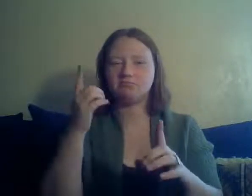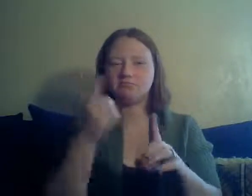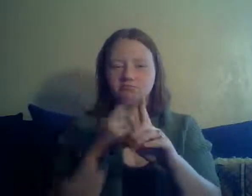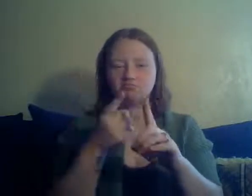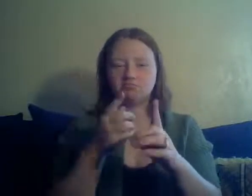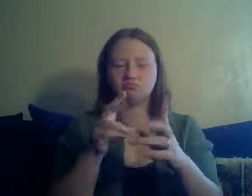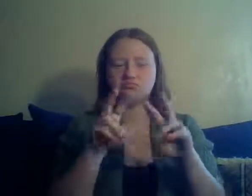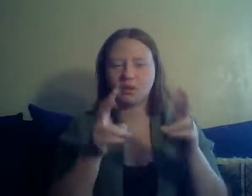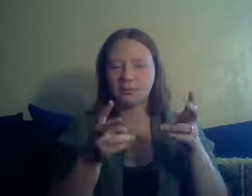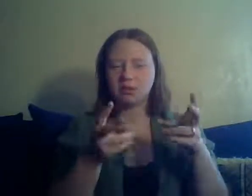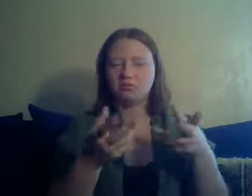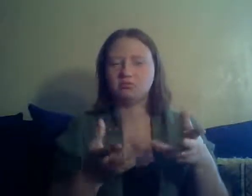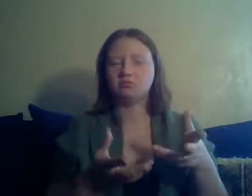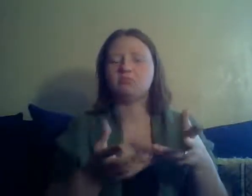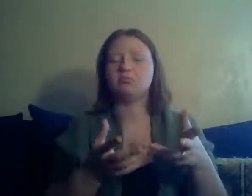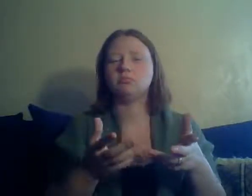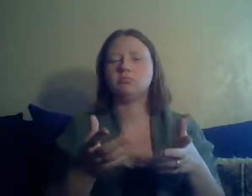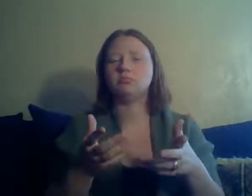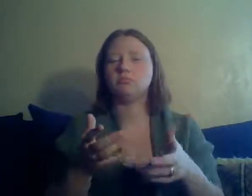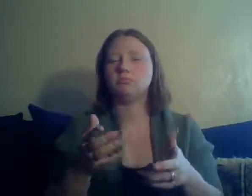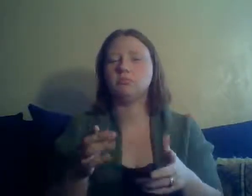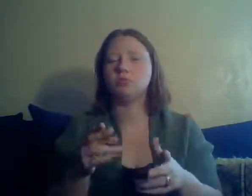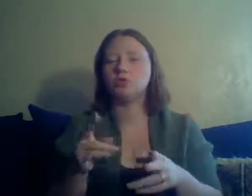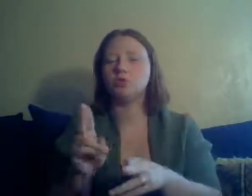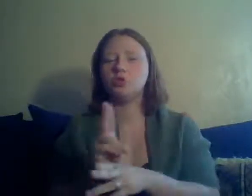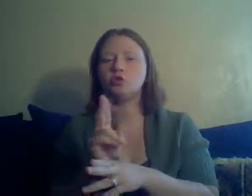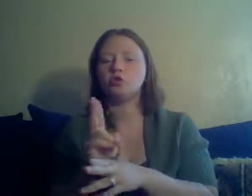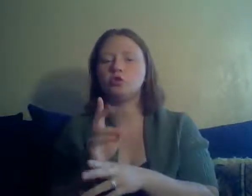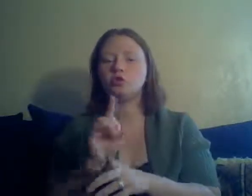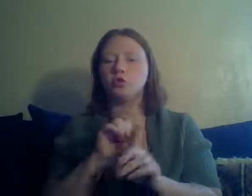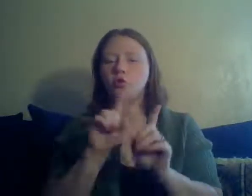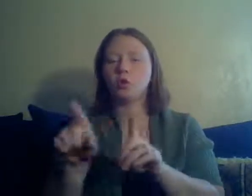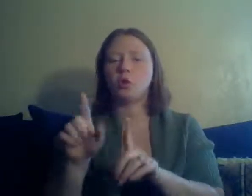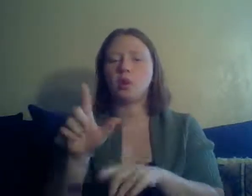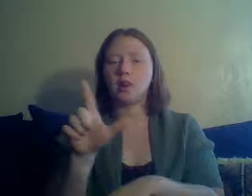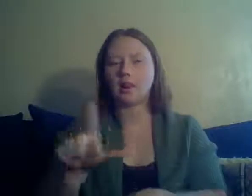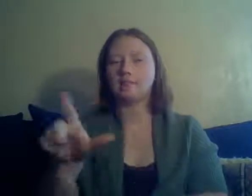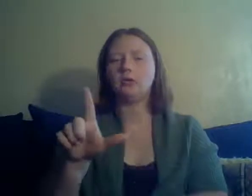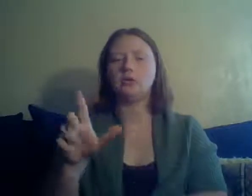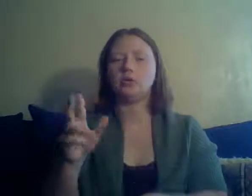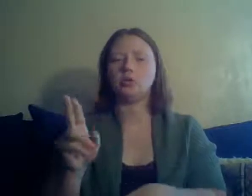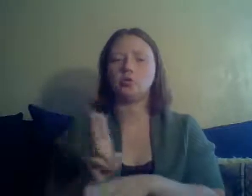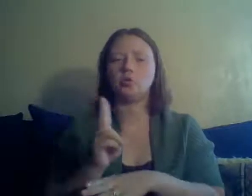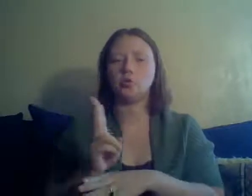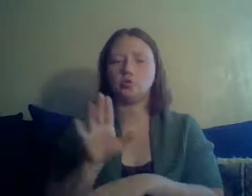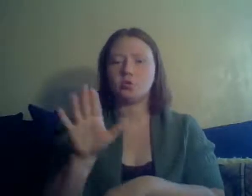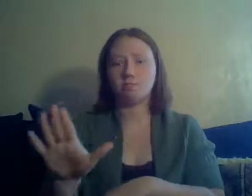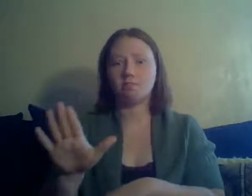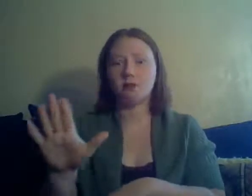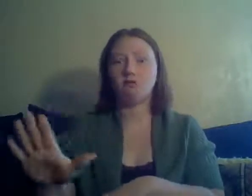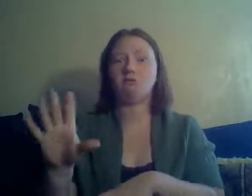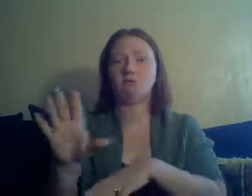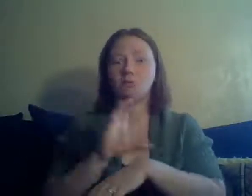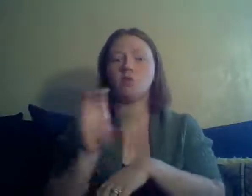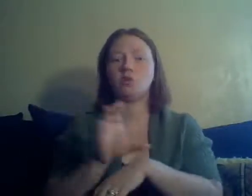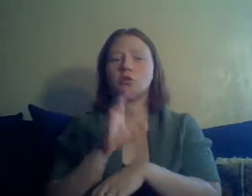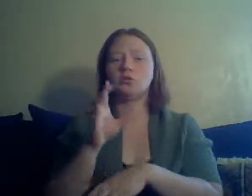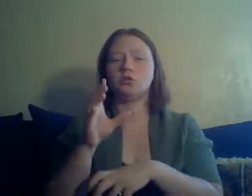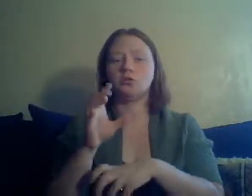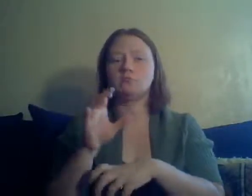use the computer system in the library instead of looking on the web, even though I know the web is the way of the future. I'm a little old-fashioned, and I